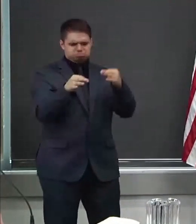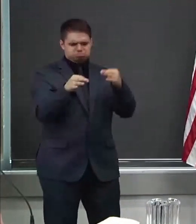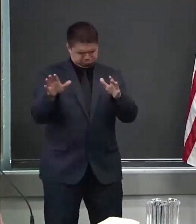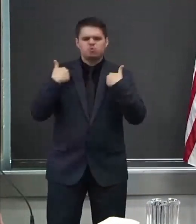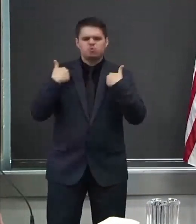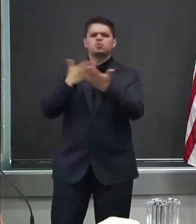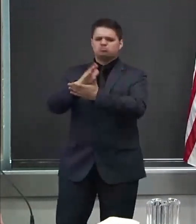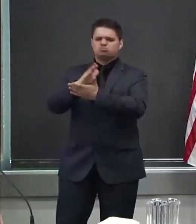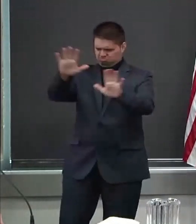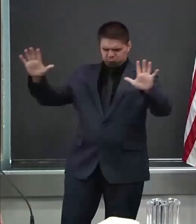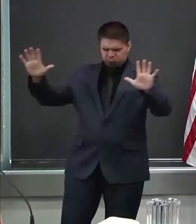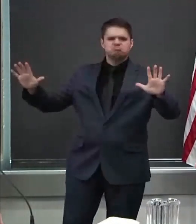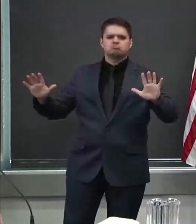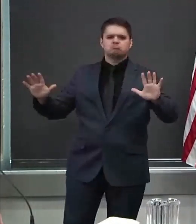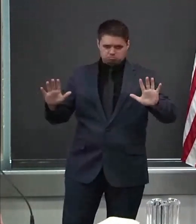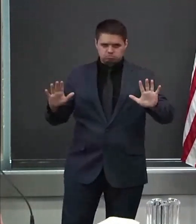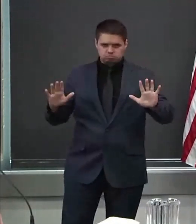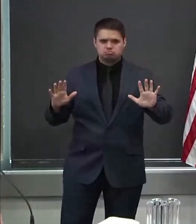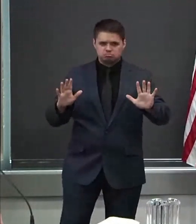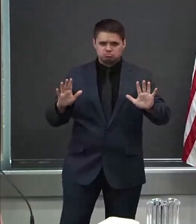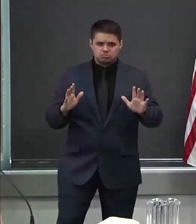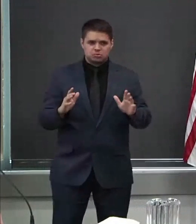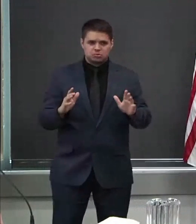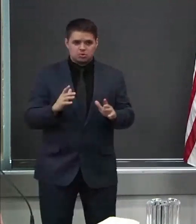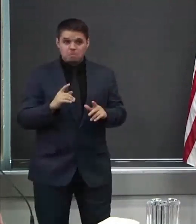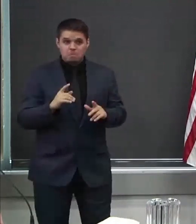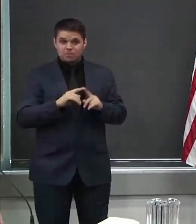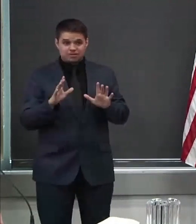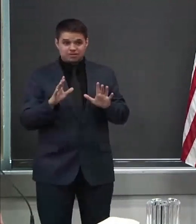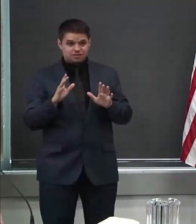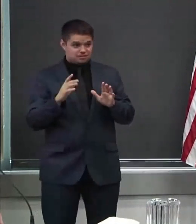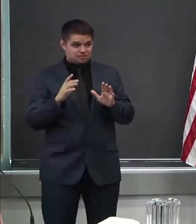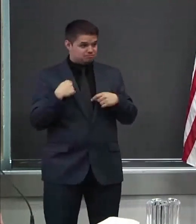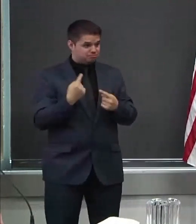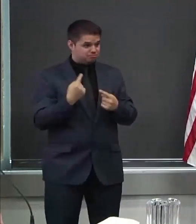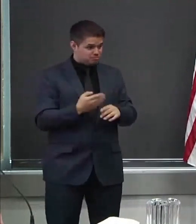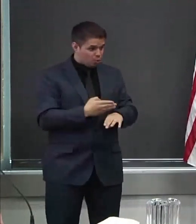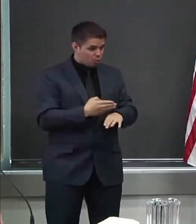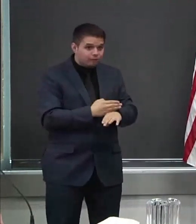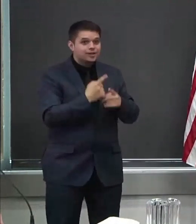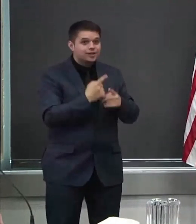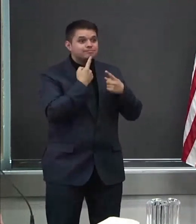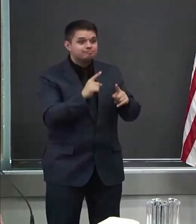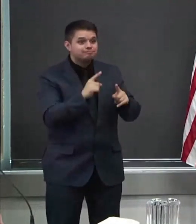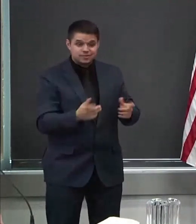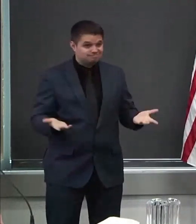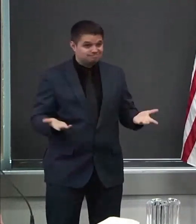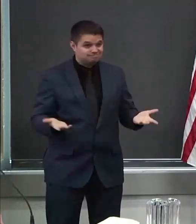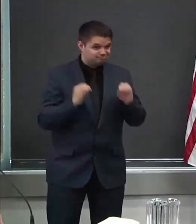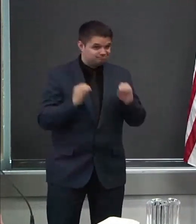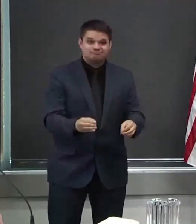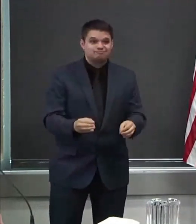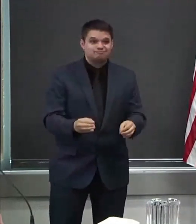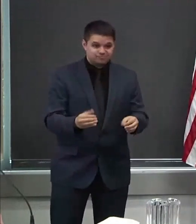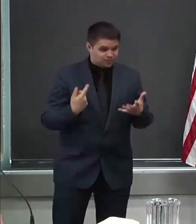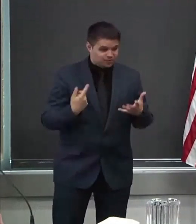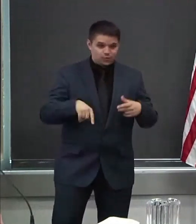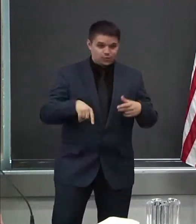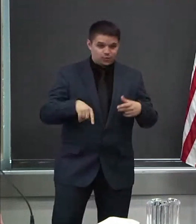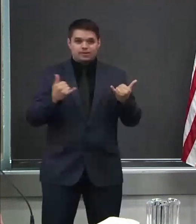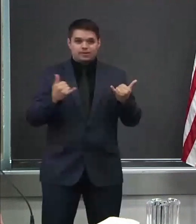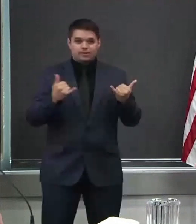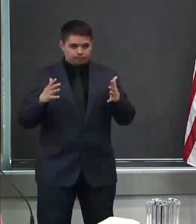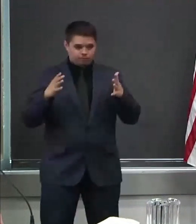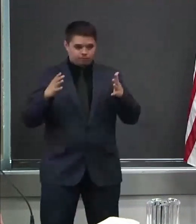the lack of progress we have been able to make to tackle the issues of racial